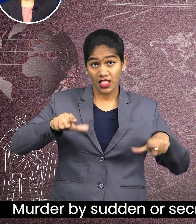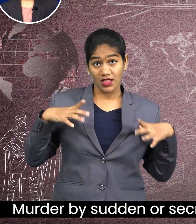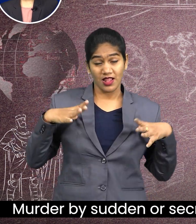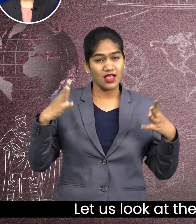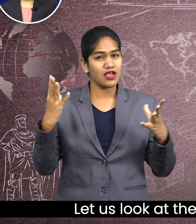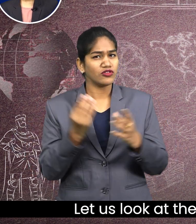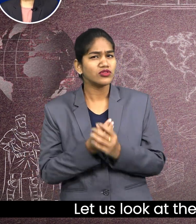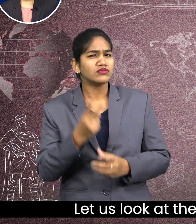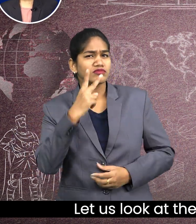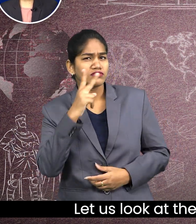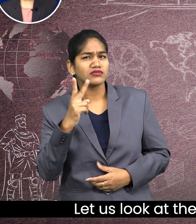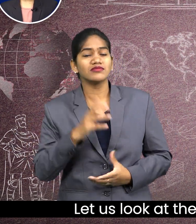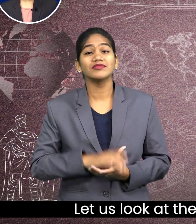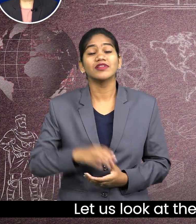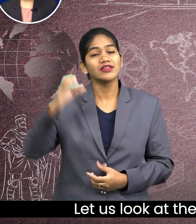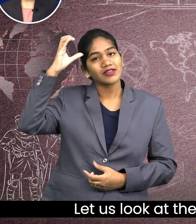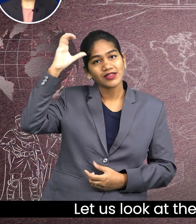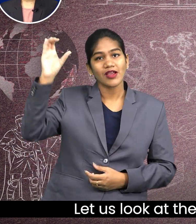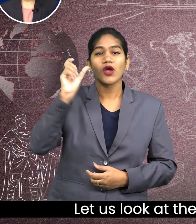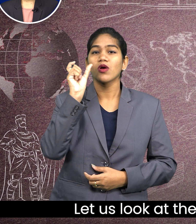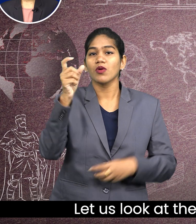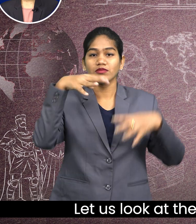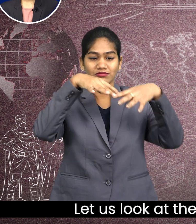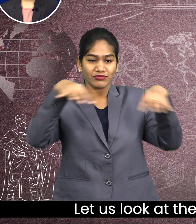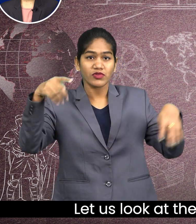Let us look at the concept map of this lesson.